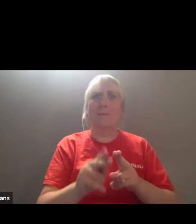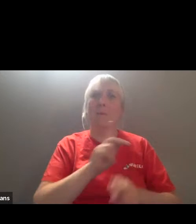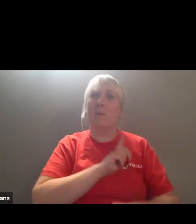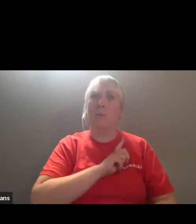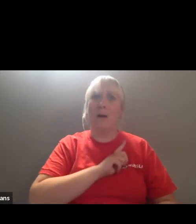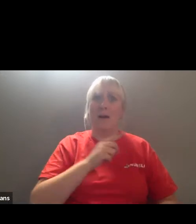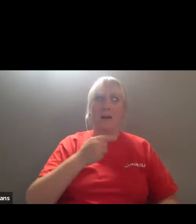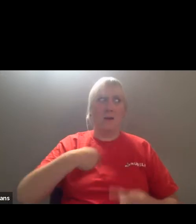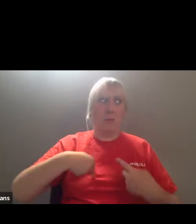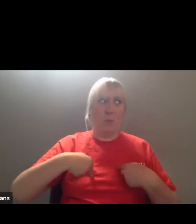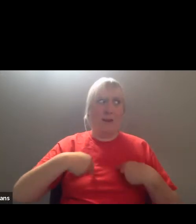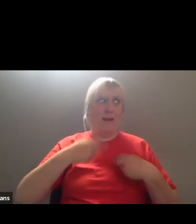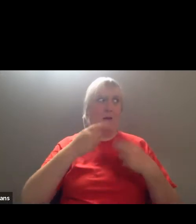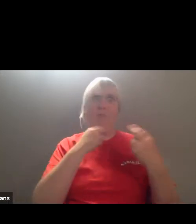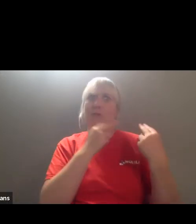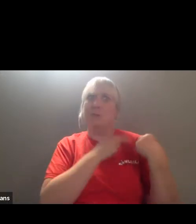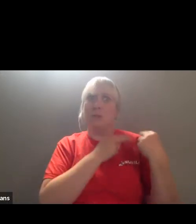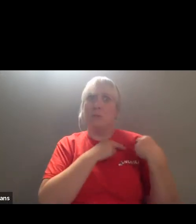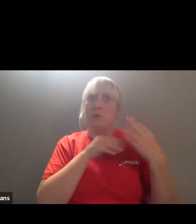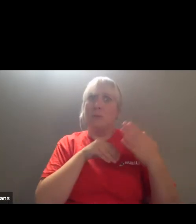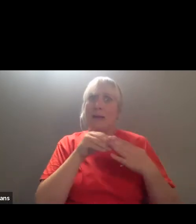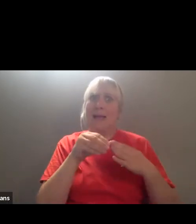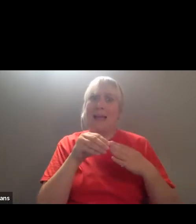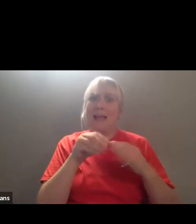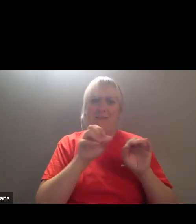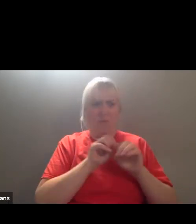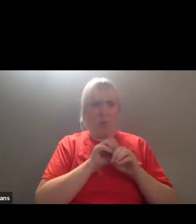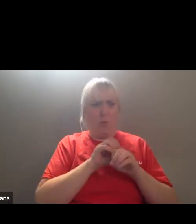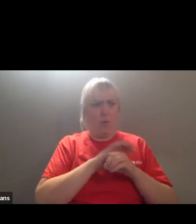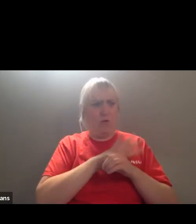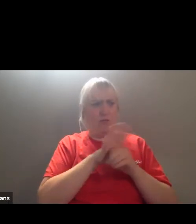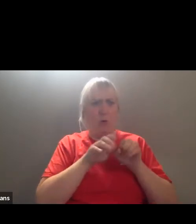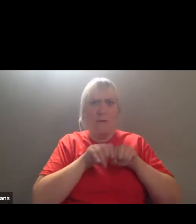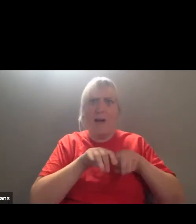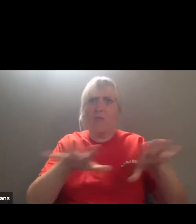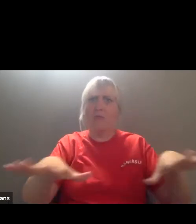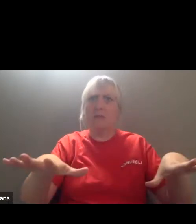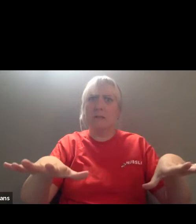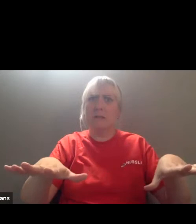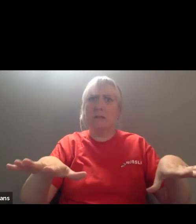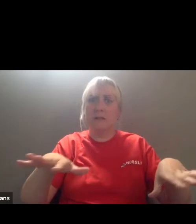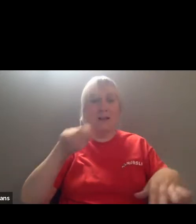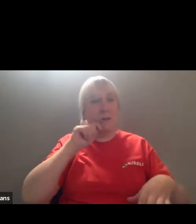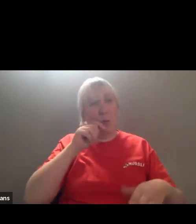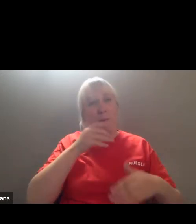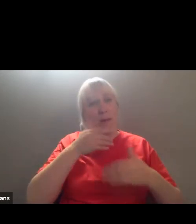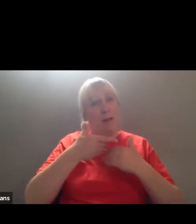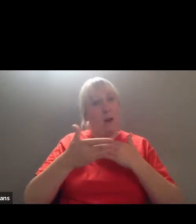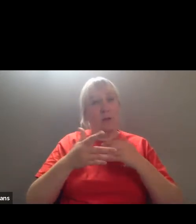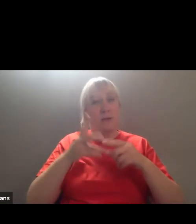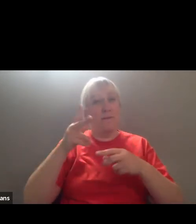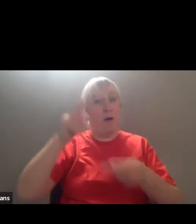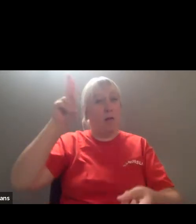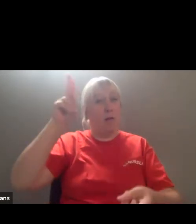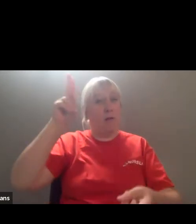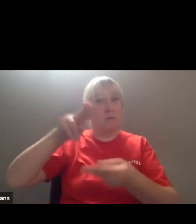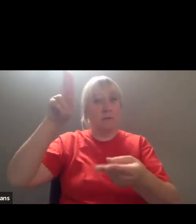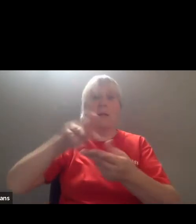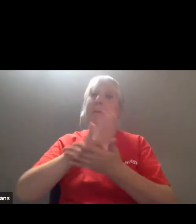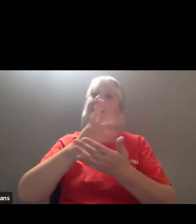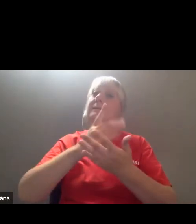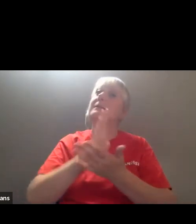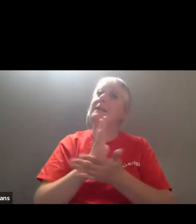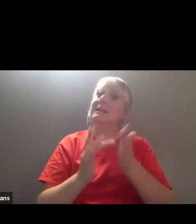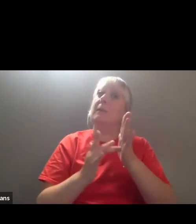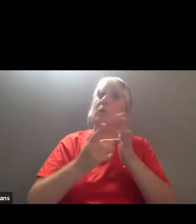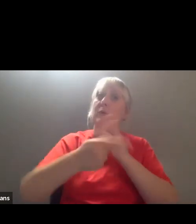pandemic crisis and, you know, the cuts that are to come. You know, it's so important that we continue the fight to